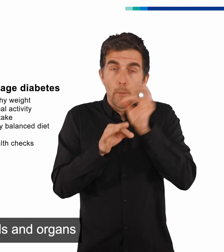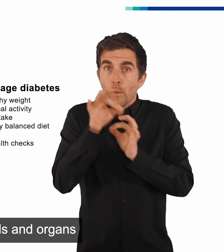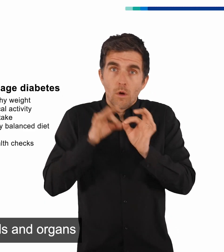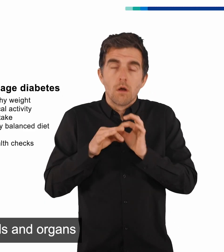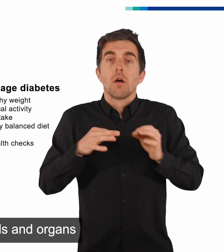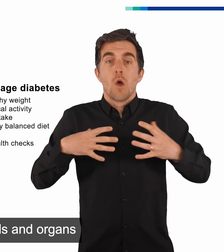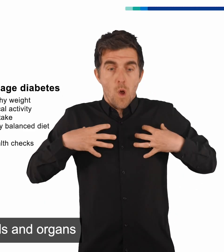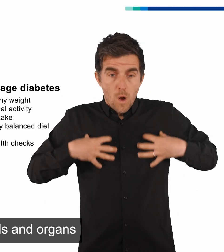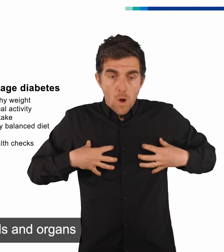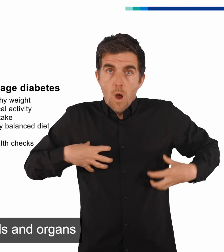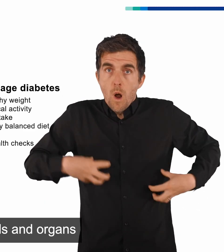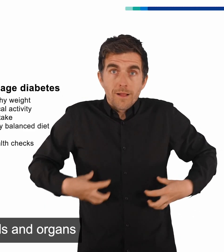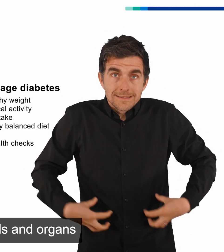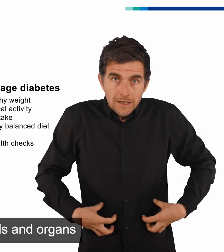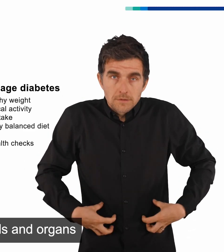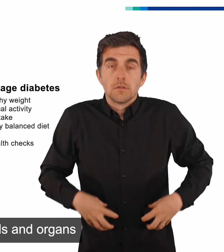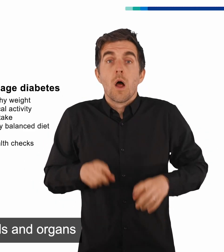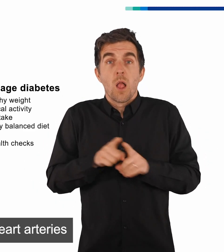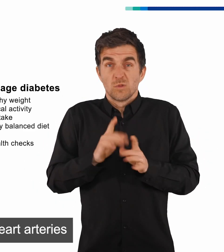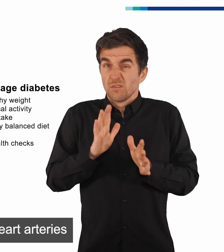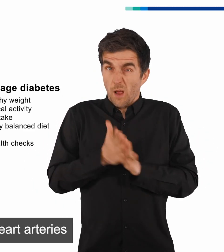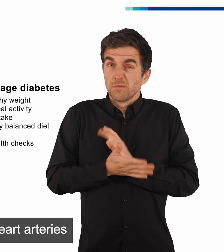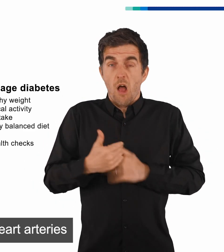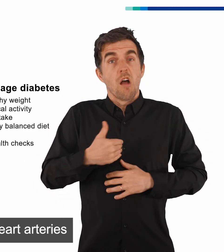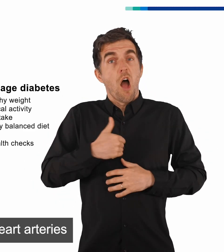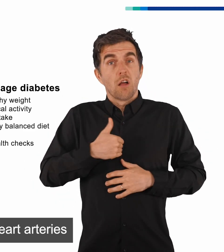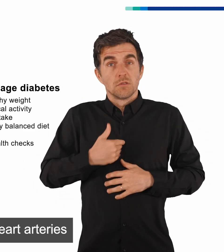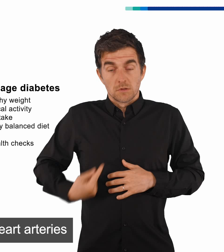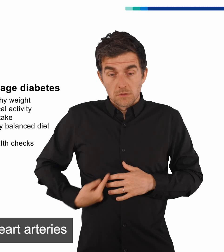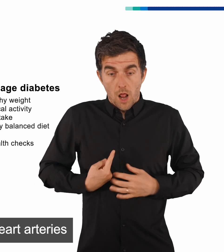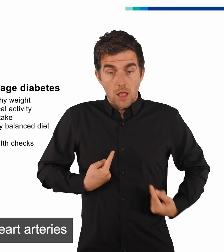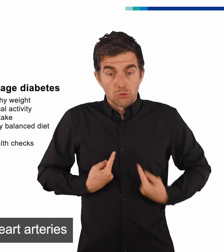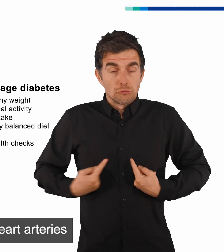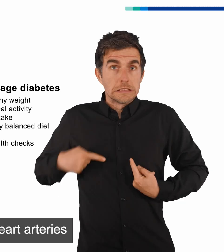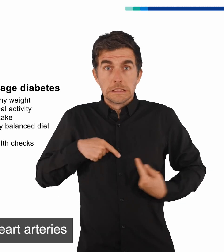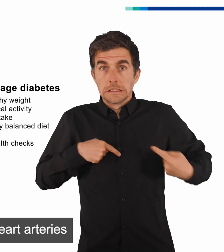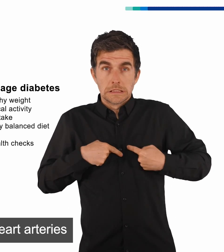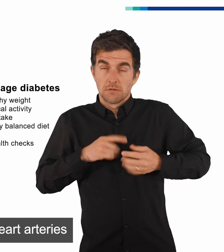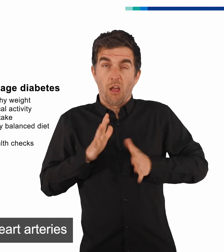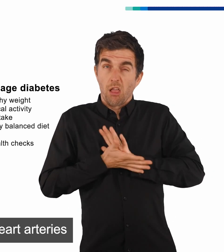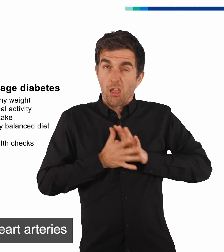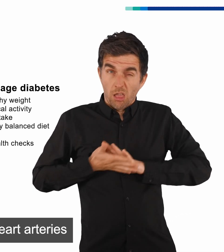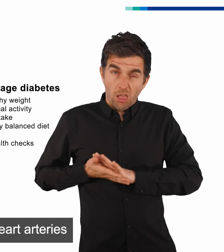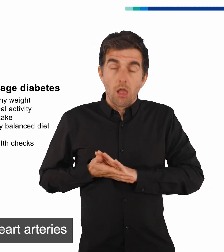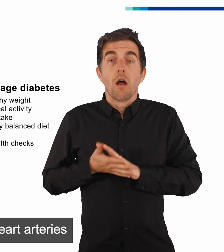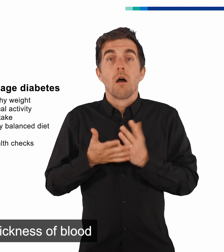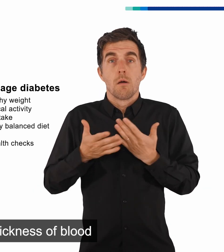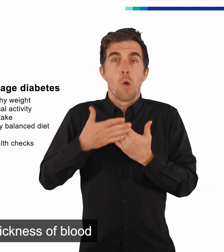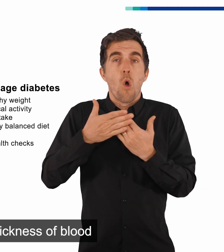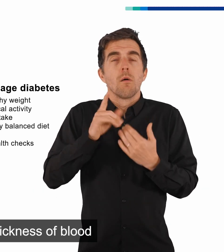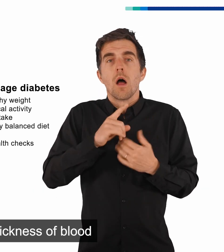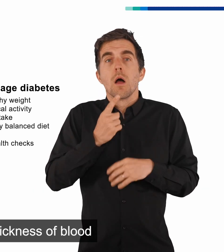There are several ways you can help manage your diabetes. Keep to a healthy weight, increase physical